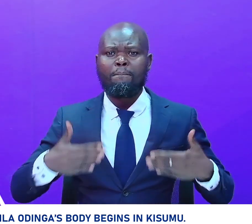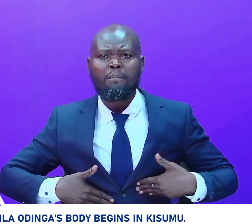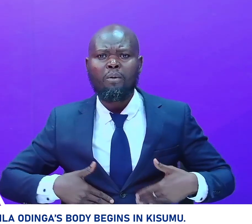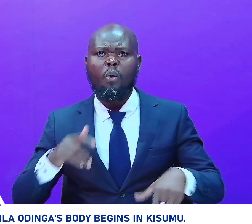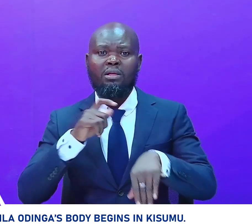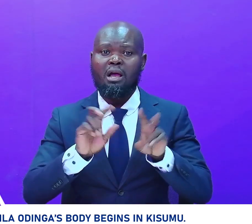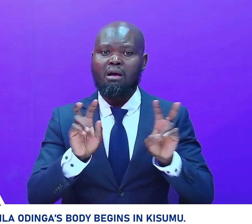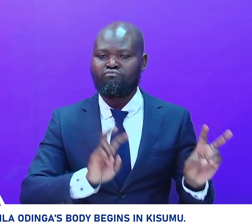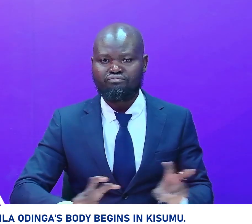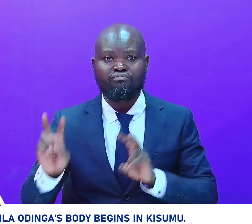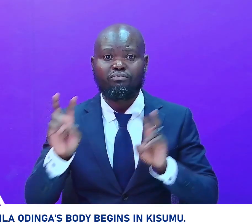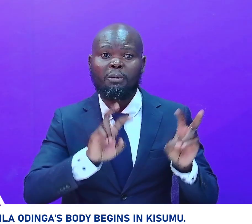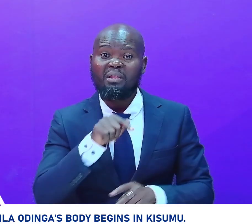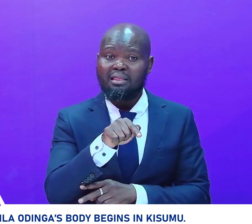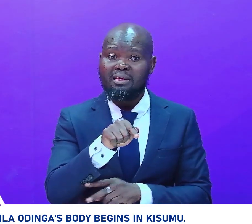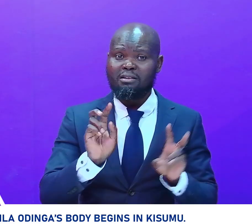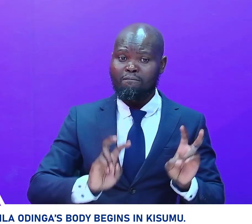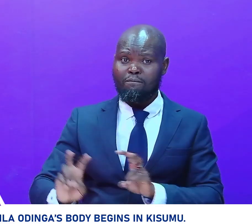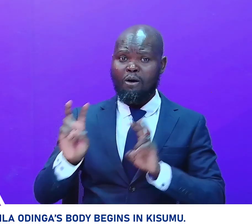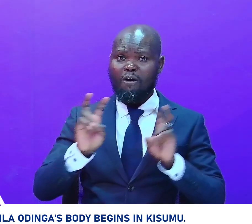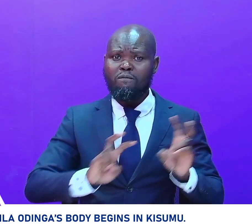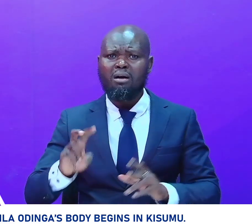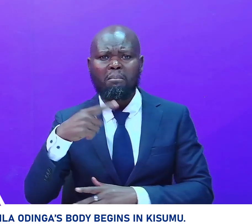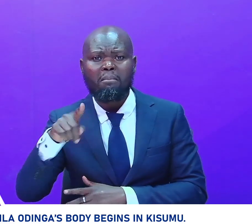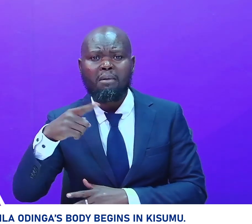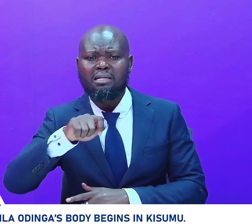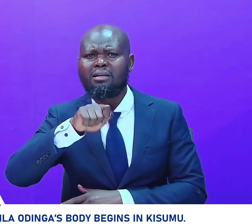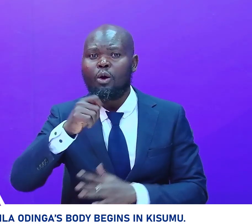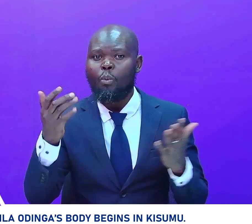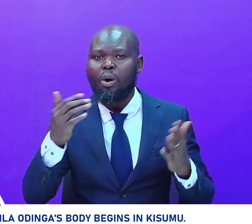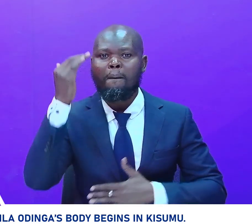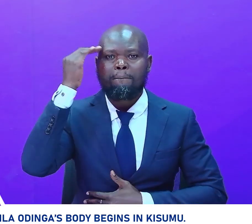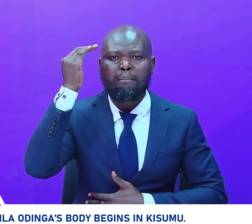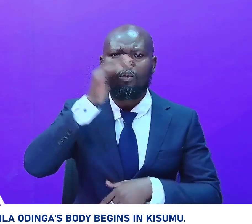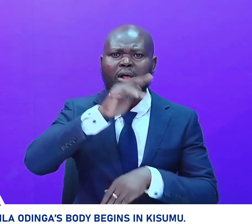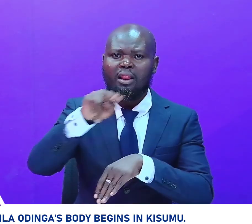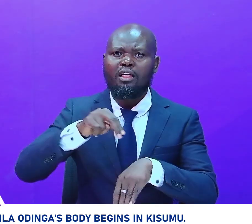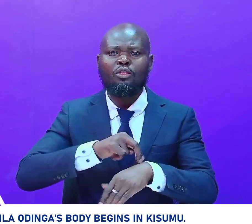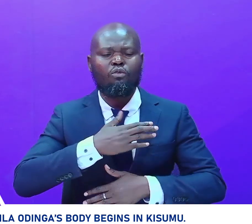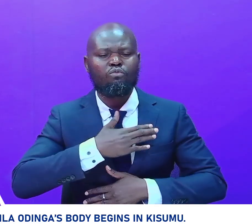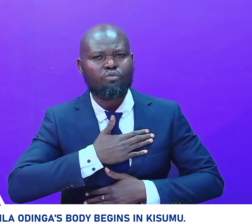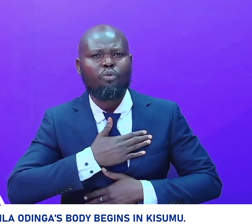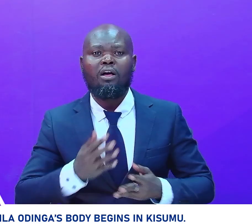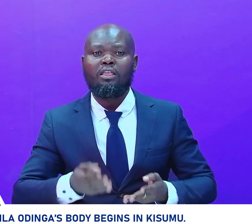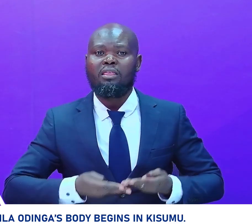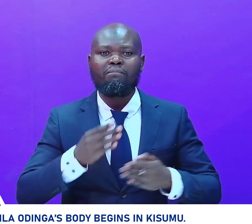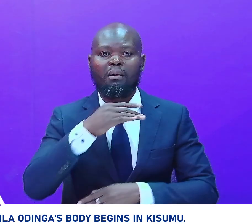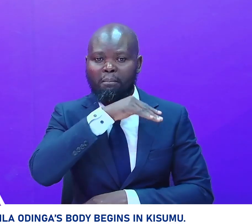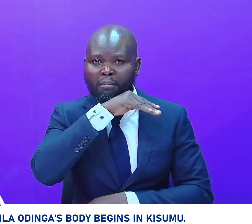videos of the body during the viewing. The viewing marks a key moment in the national mourning